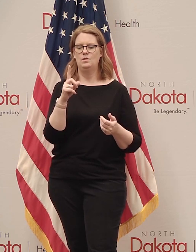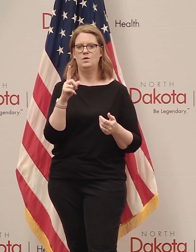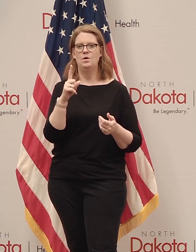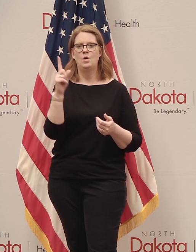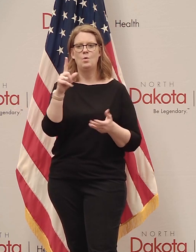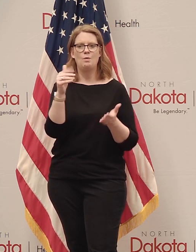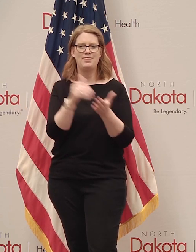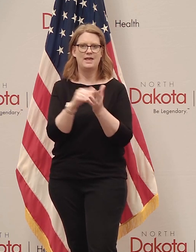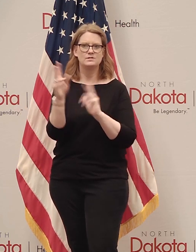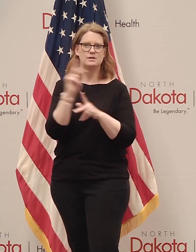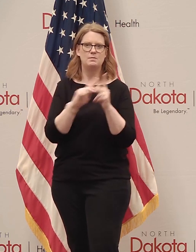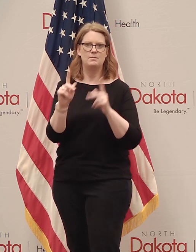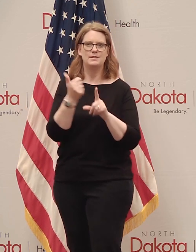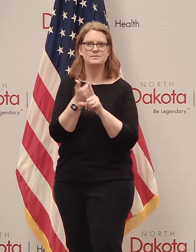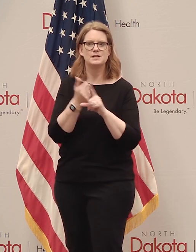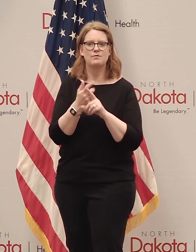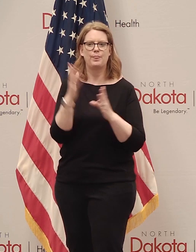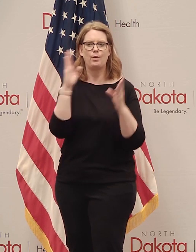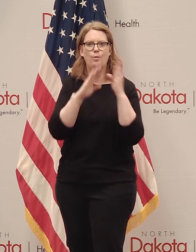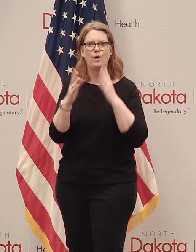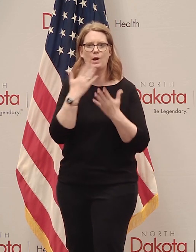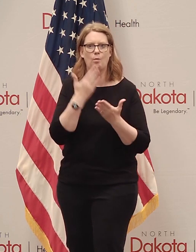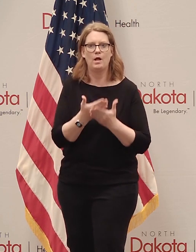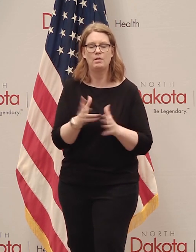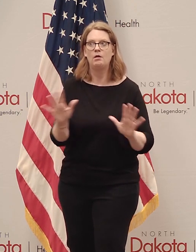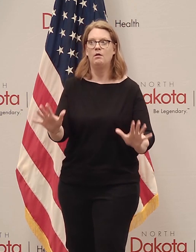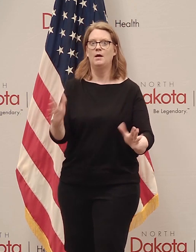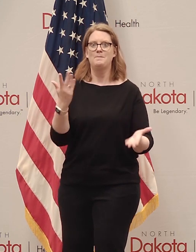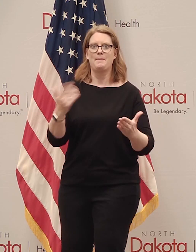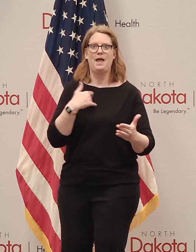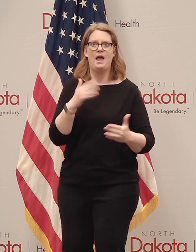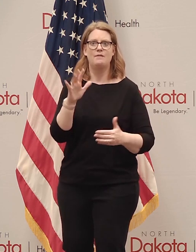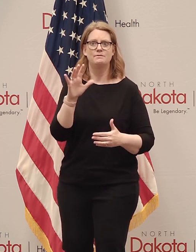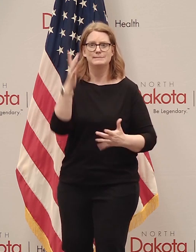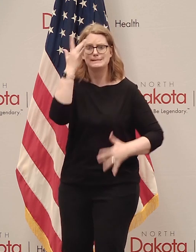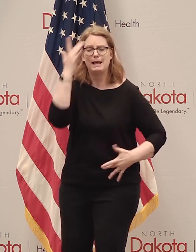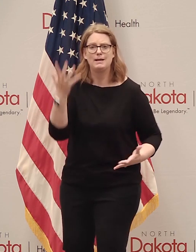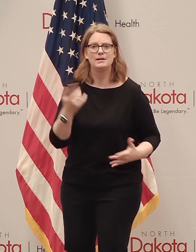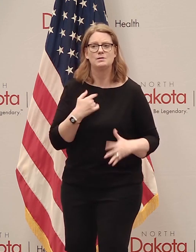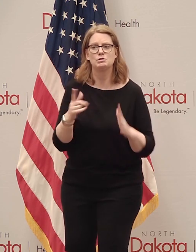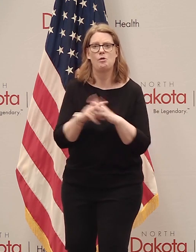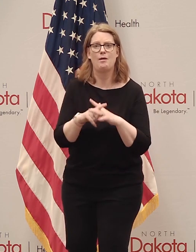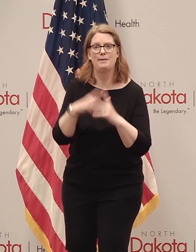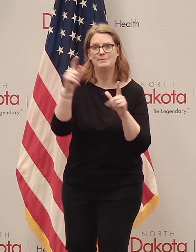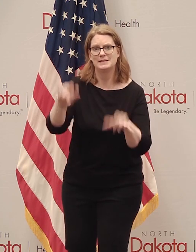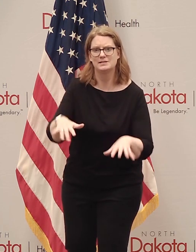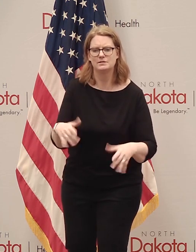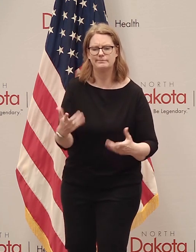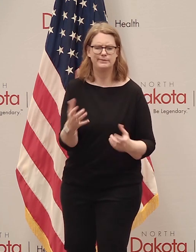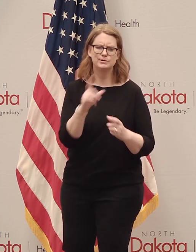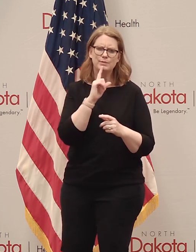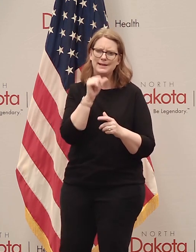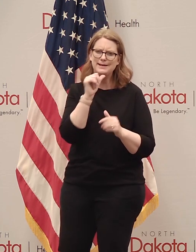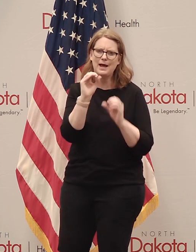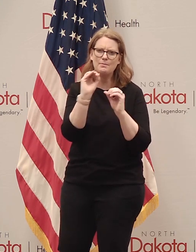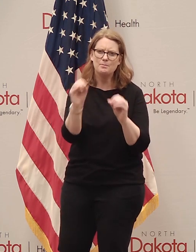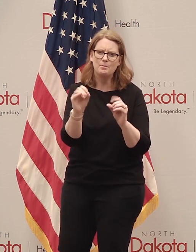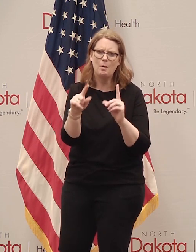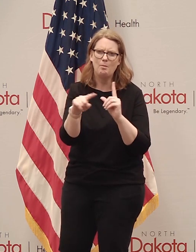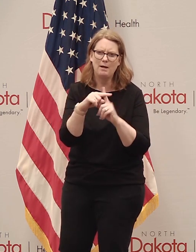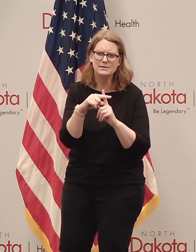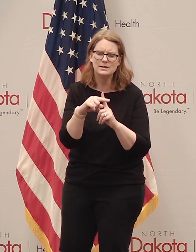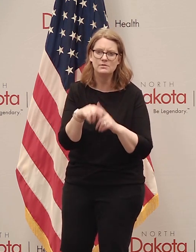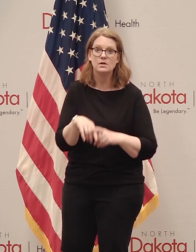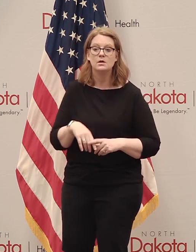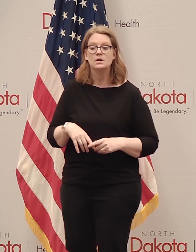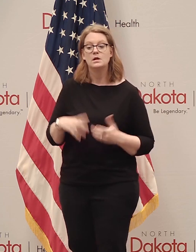the worried well coming to a drive-through event, and we were getting almost no positives out of that. If we're contacting